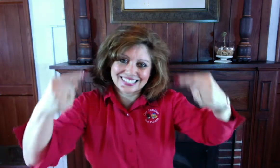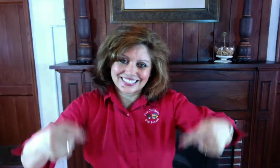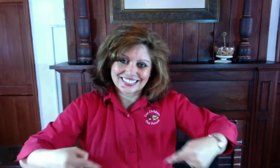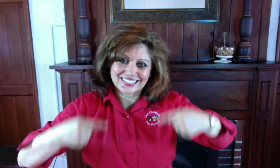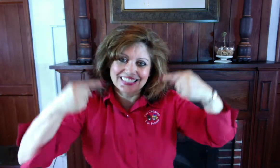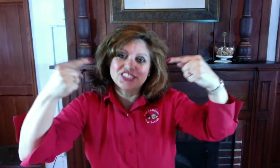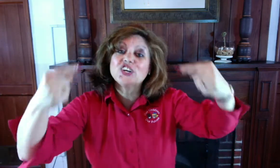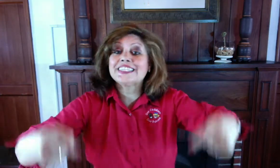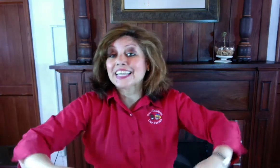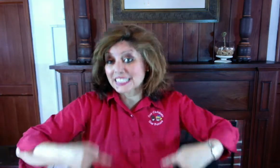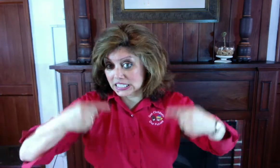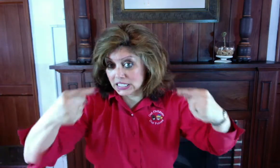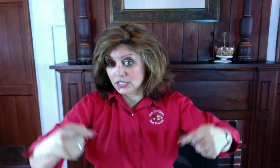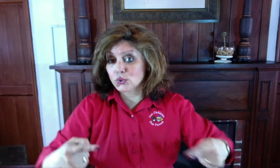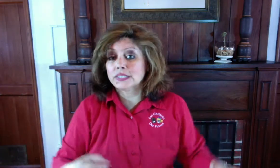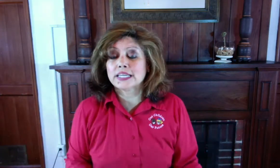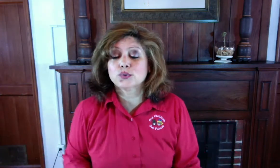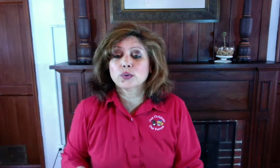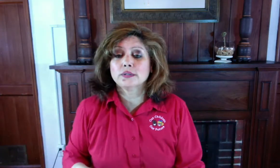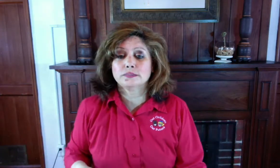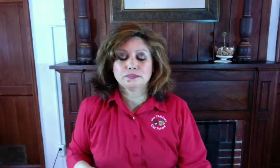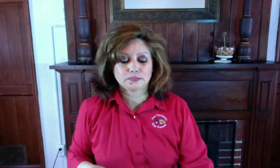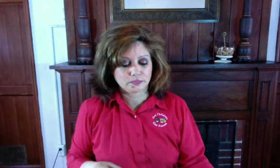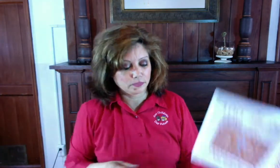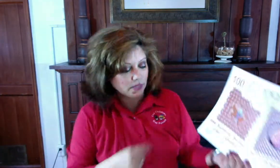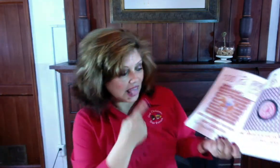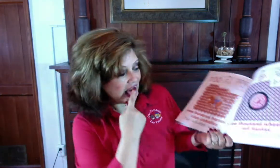ruedas, llantas, you could say as well.